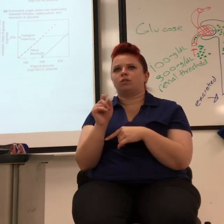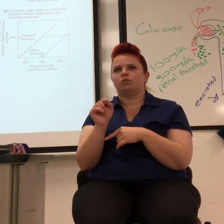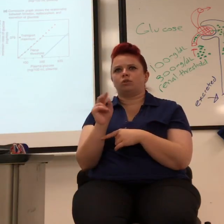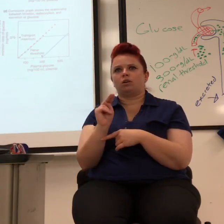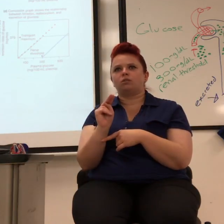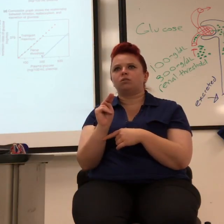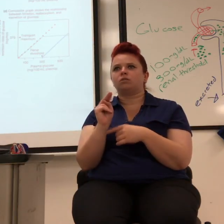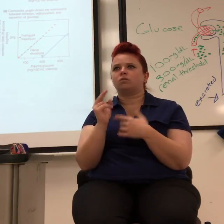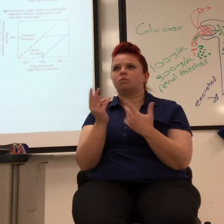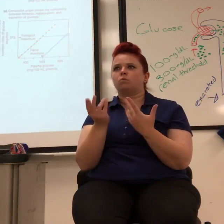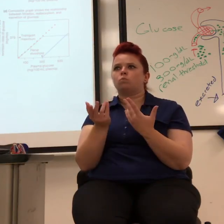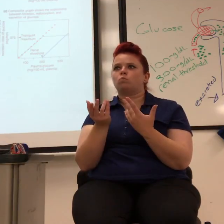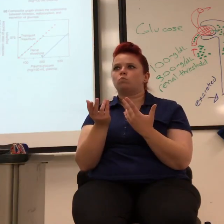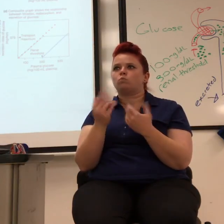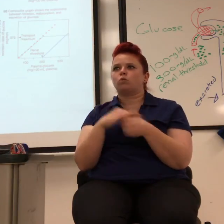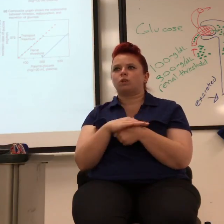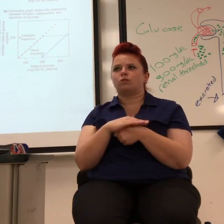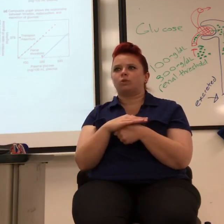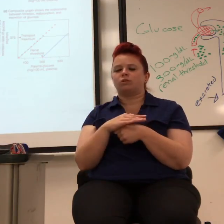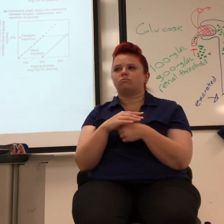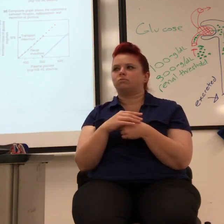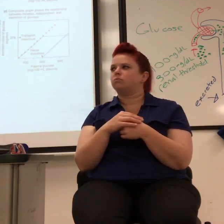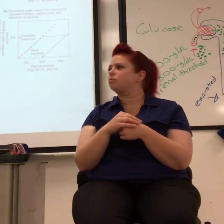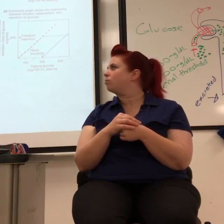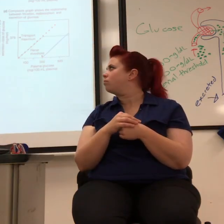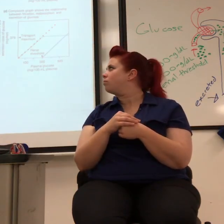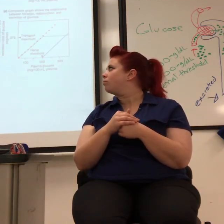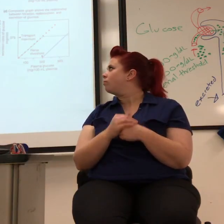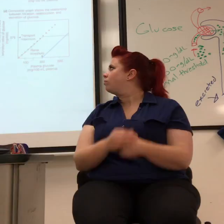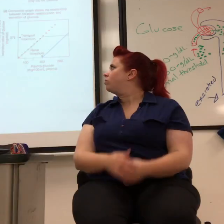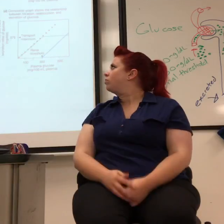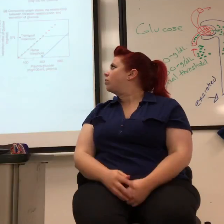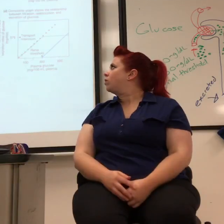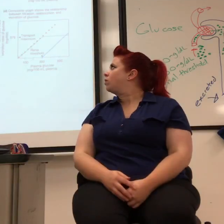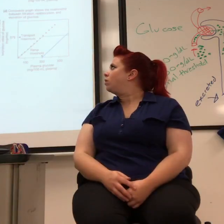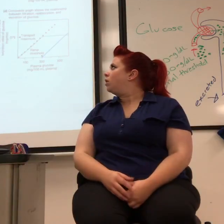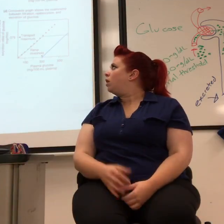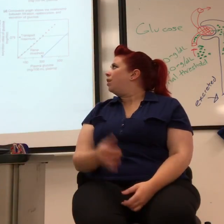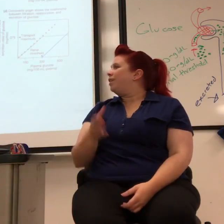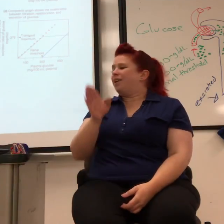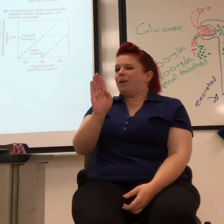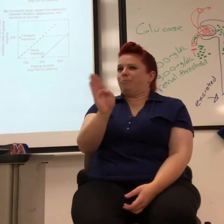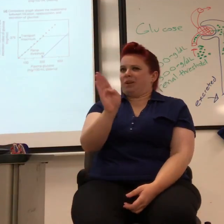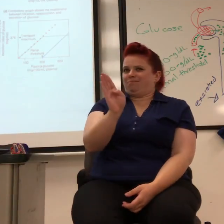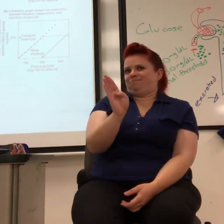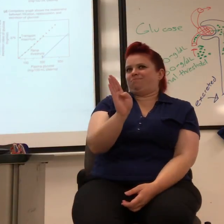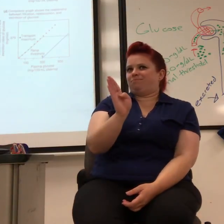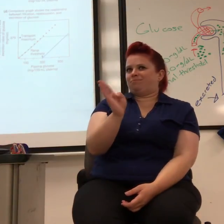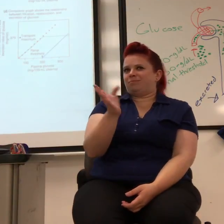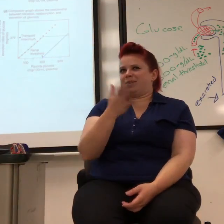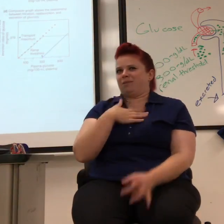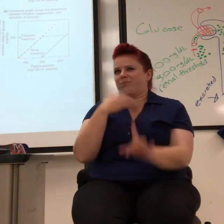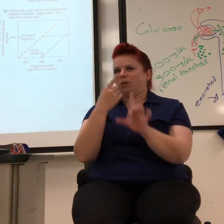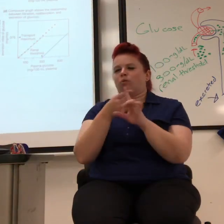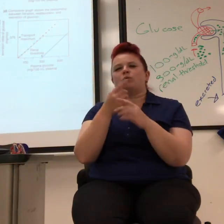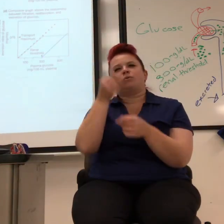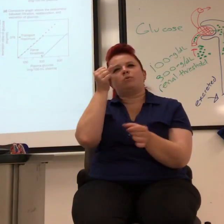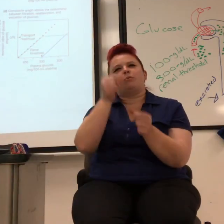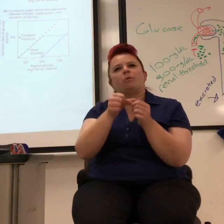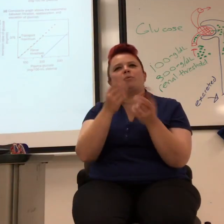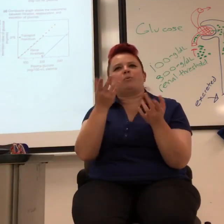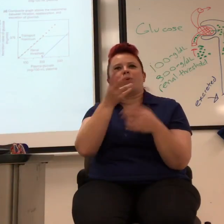Well, I'm going for this one here. remember, what's transporting the